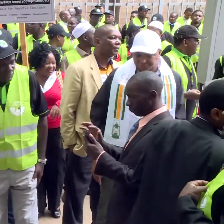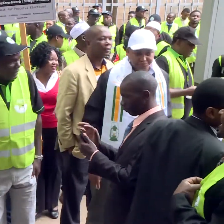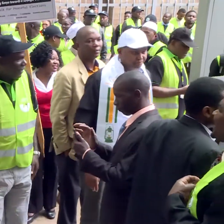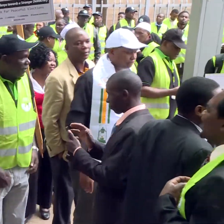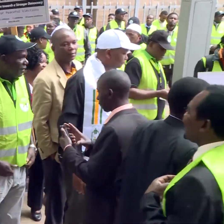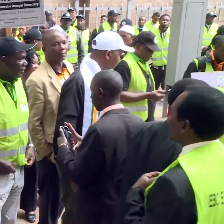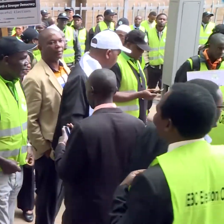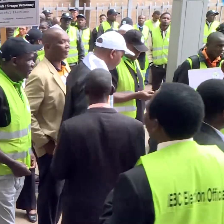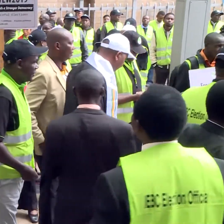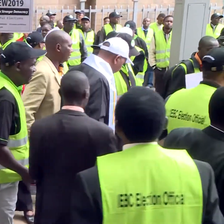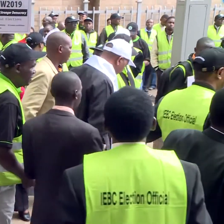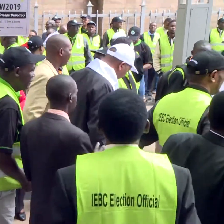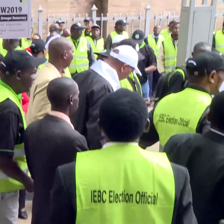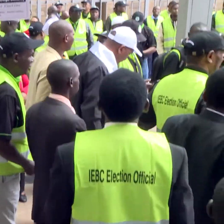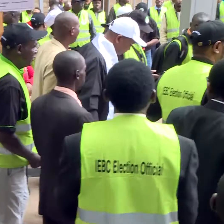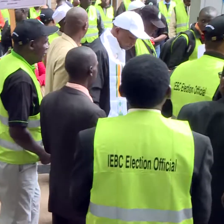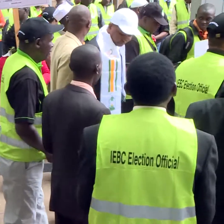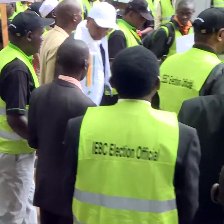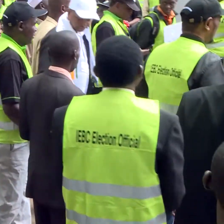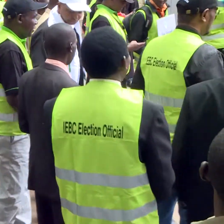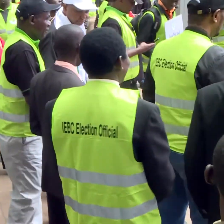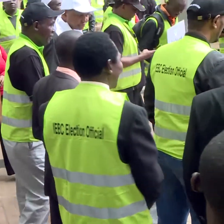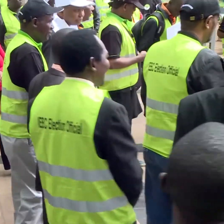national anthem and the one for East Africa.